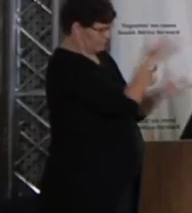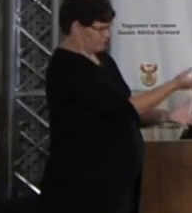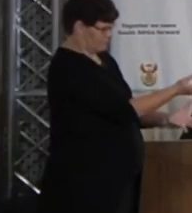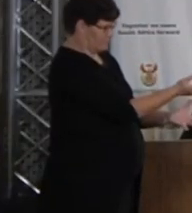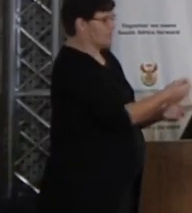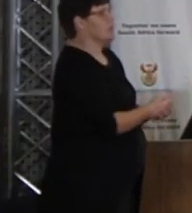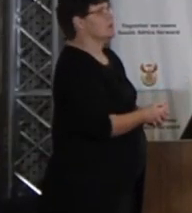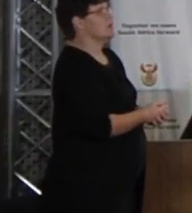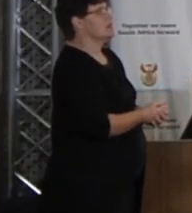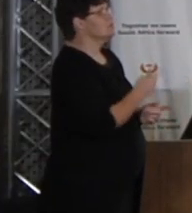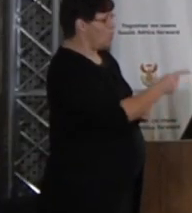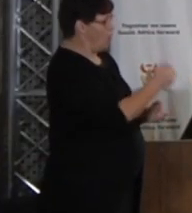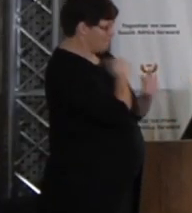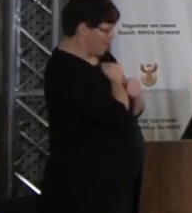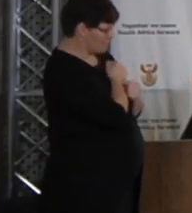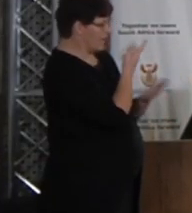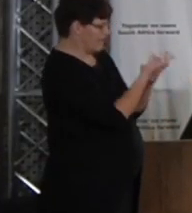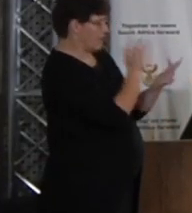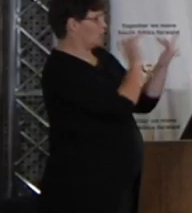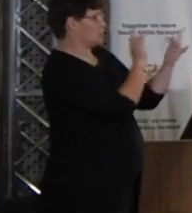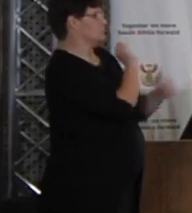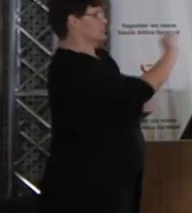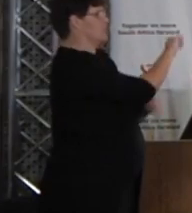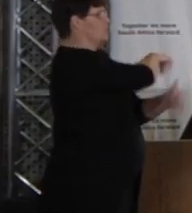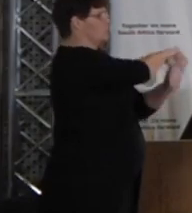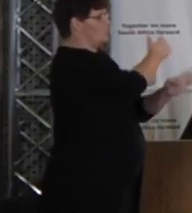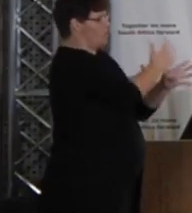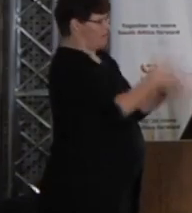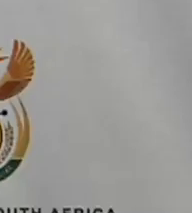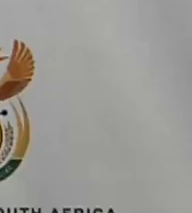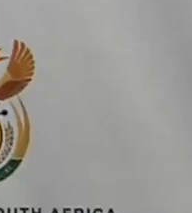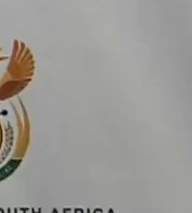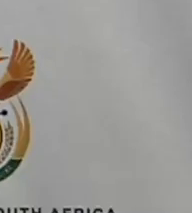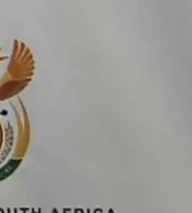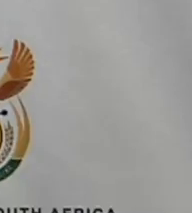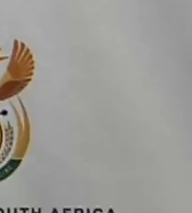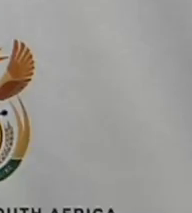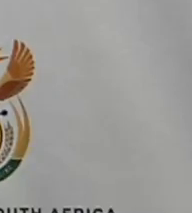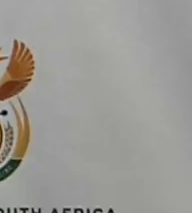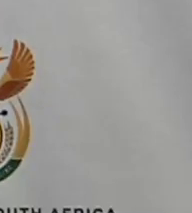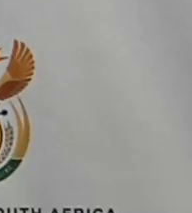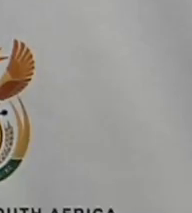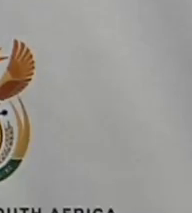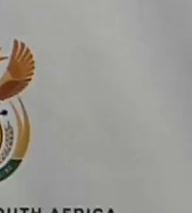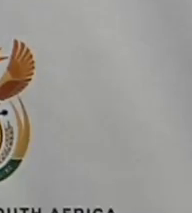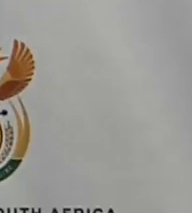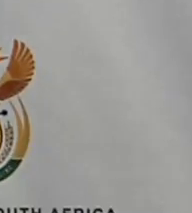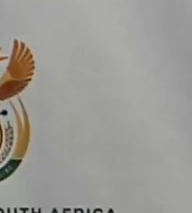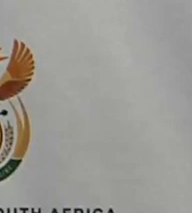those parents, or those parents can get in touch with social workers if there is a problem that maybe they can't wait